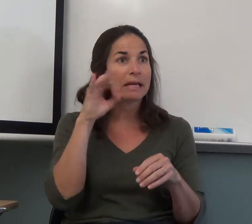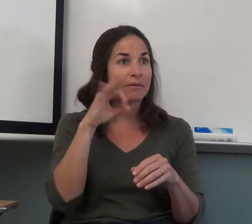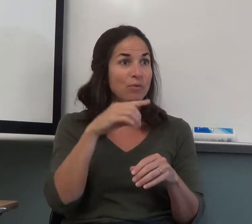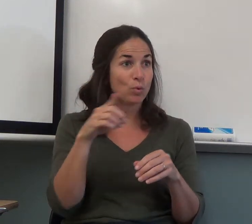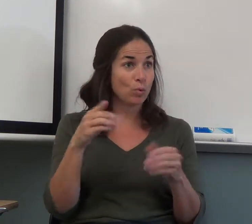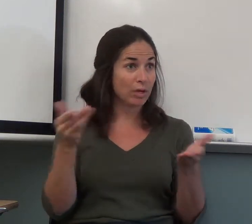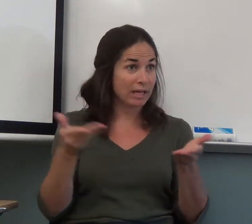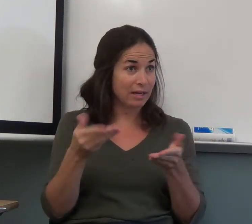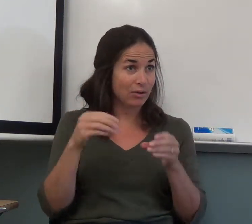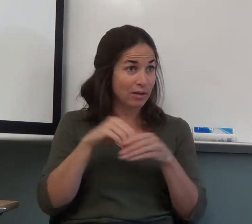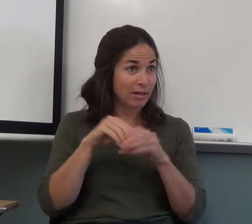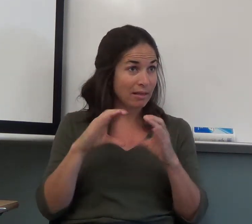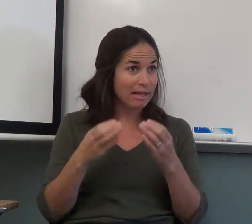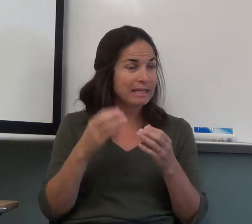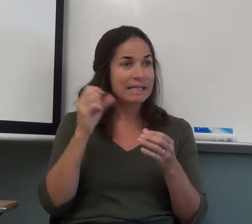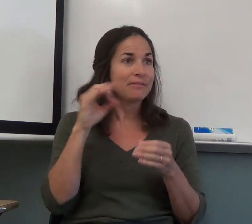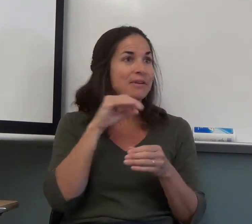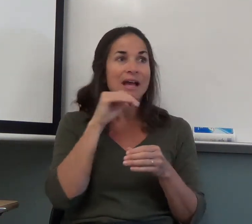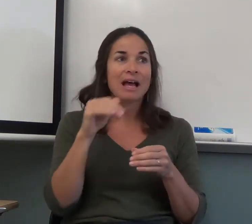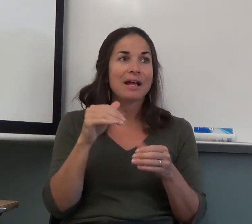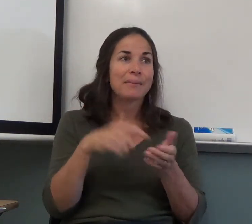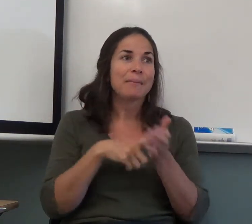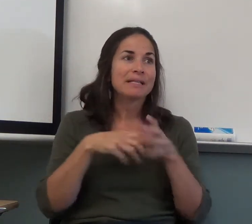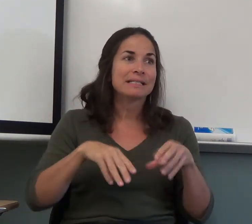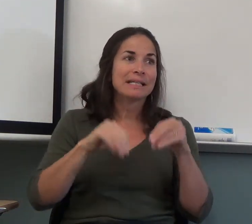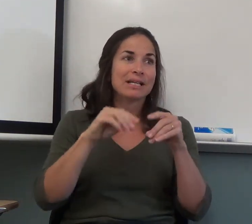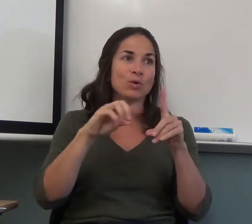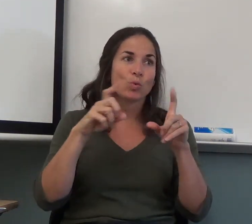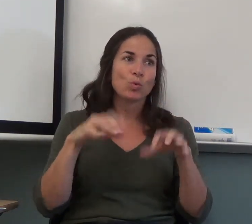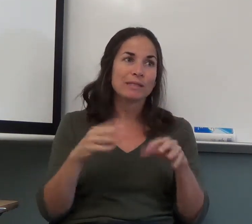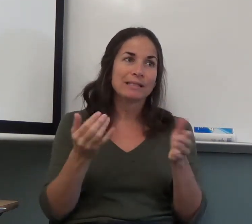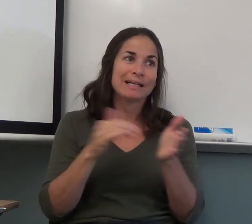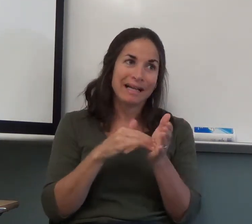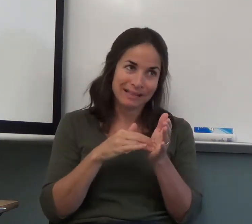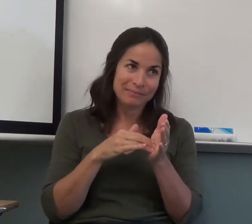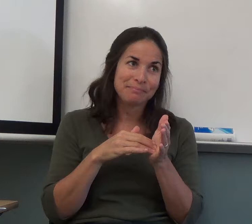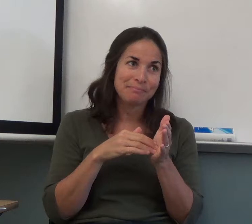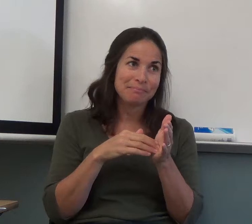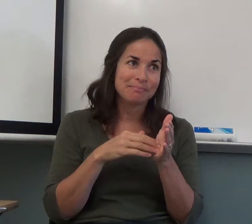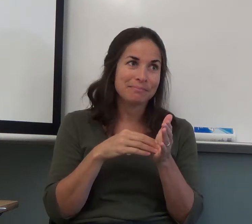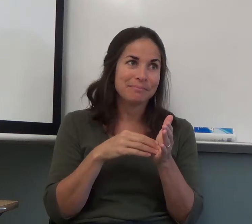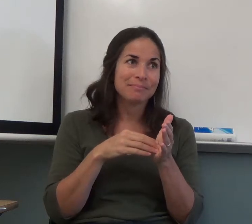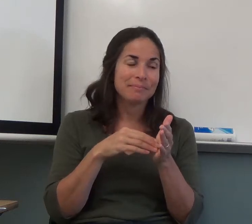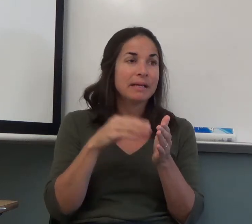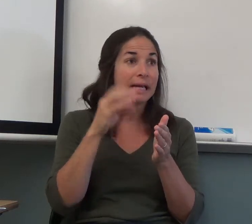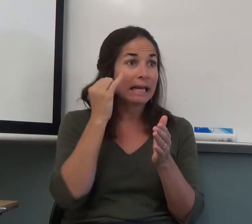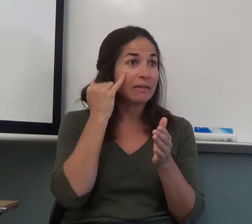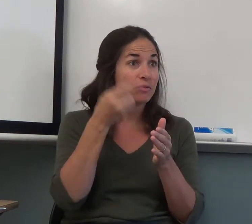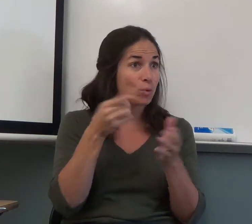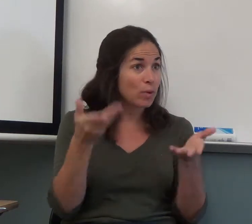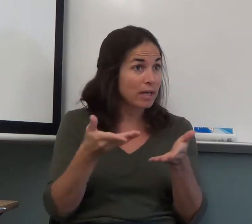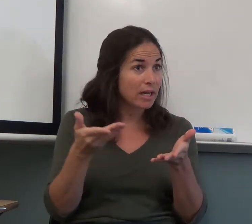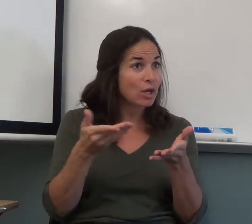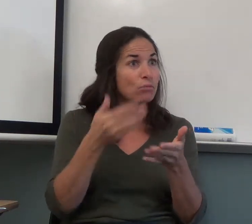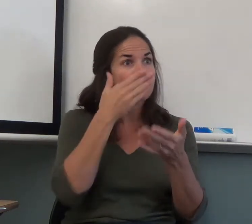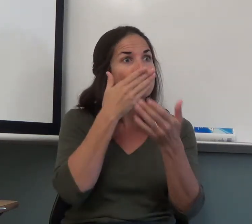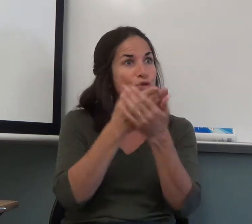here have to take the quiz again. Some of you who were here did pretty well on that quiz that you